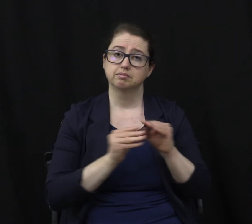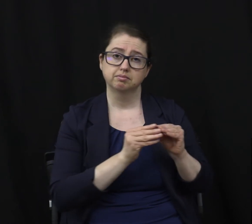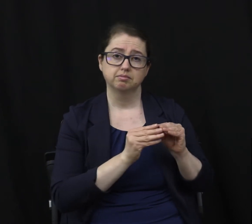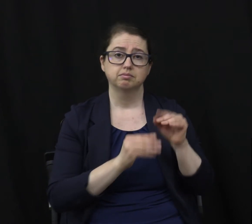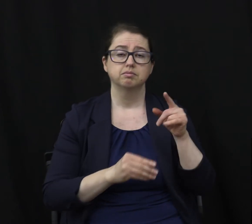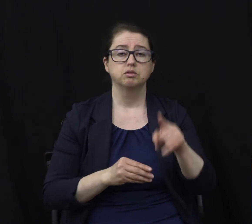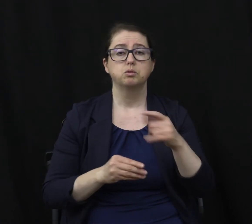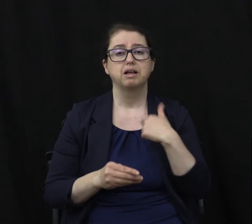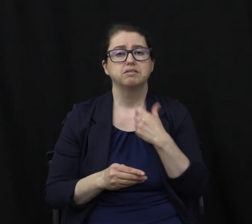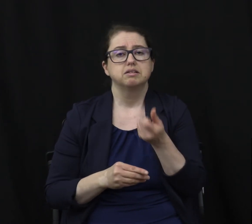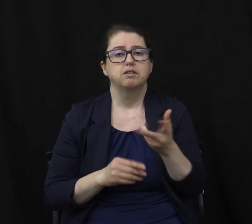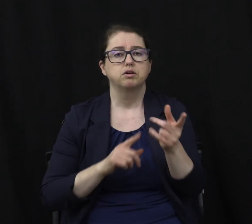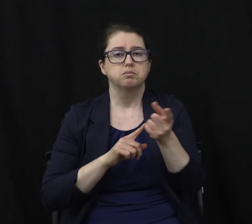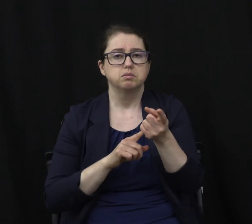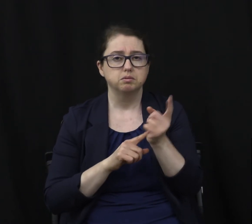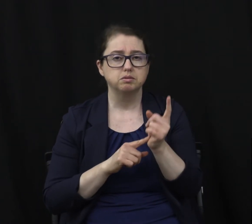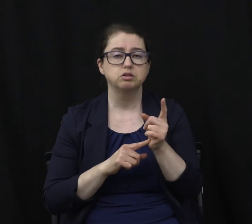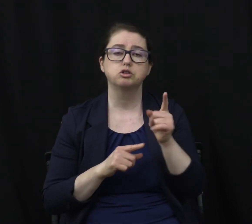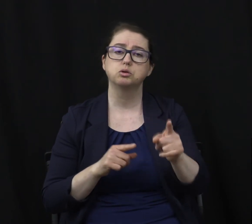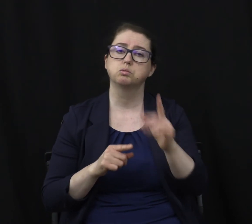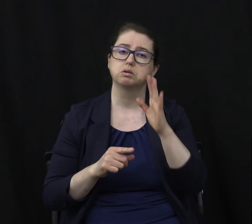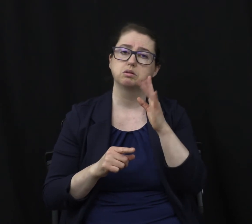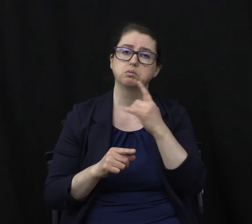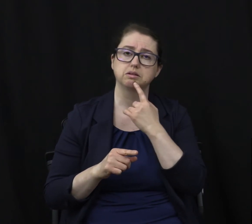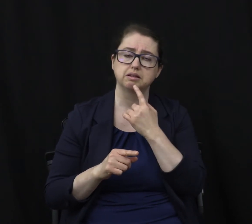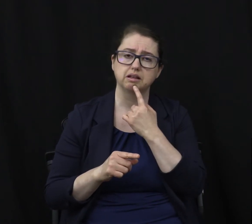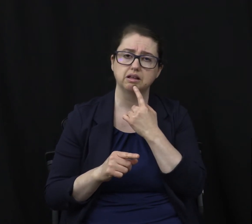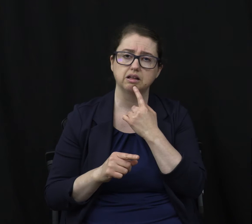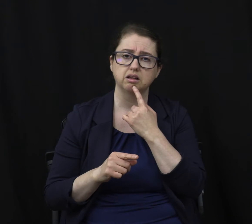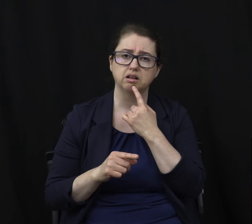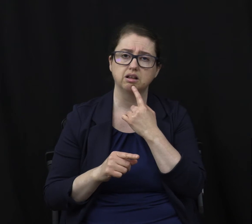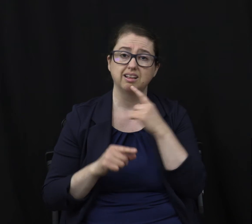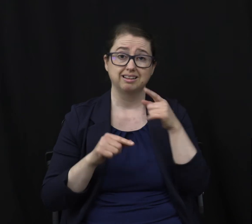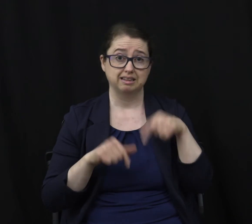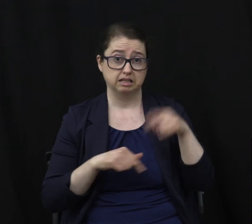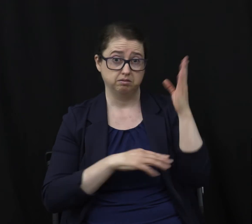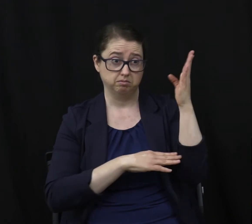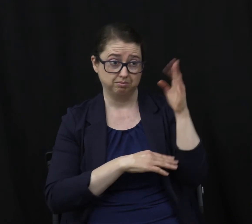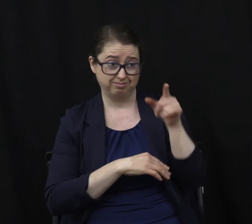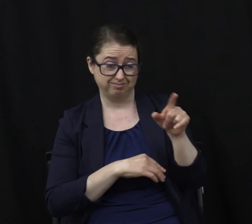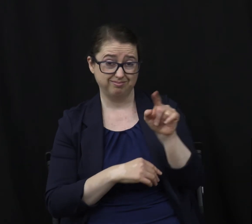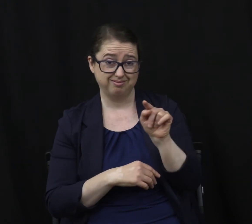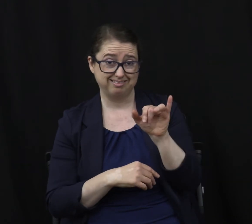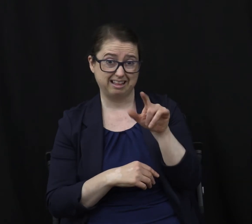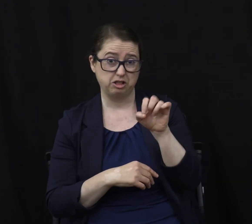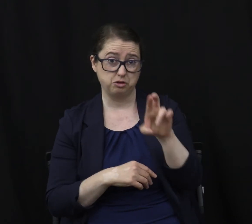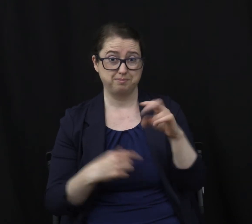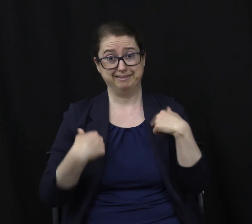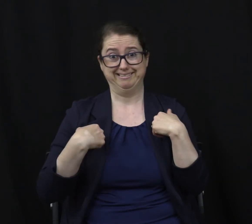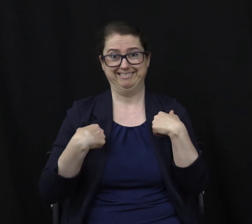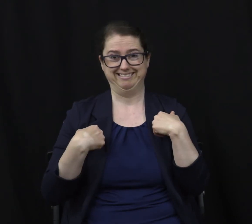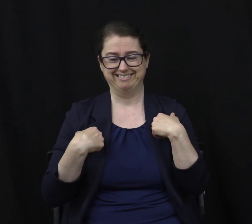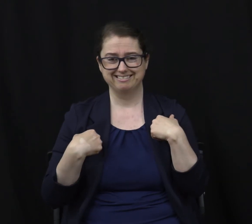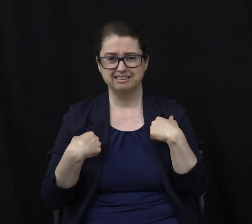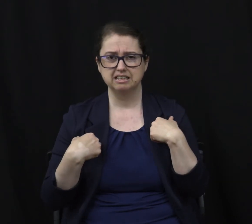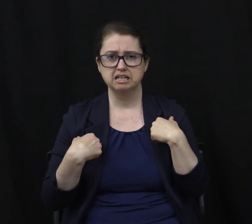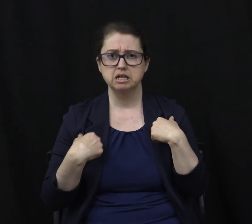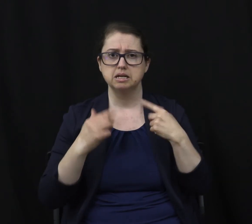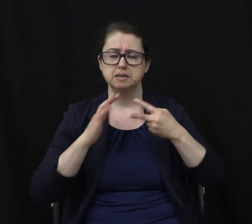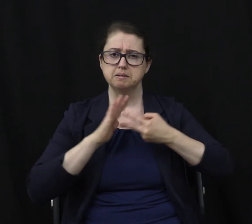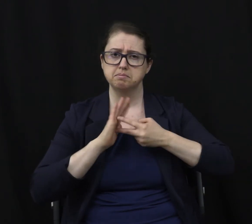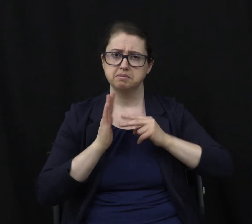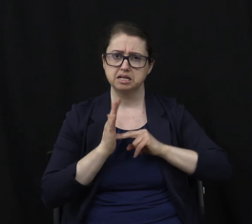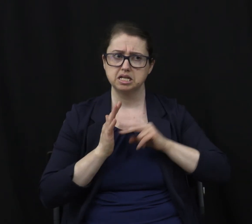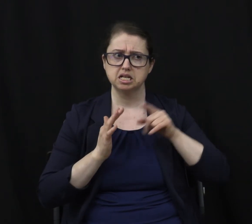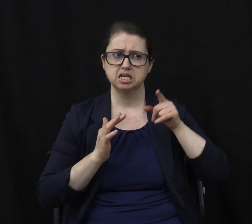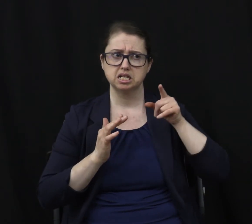will say to yourself, this speaker, me, Tyler, he is talking right to me. I really need this. And if